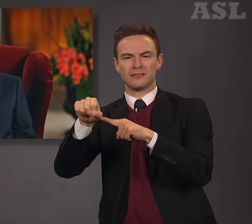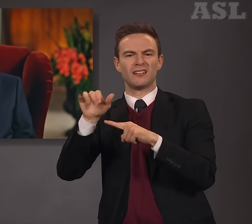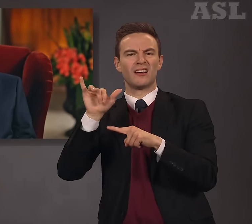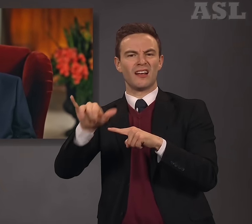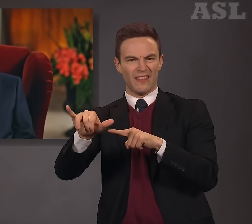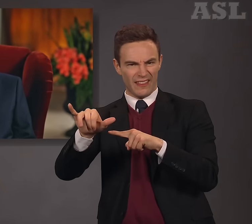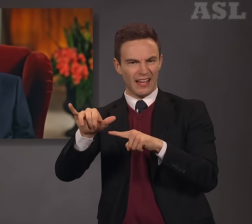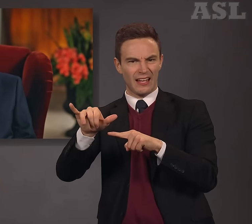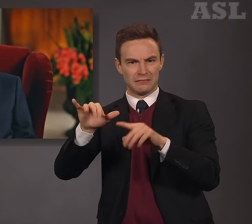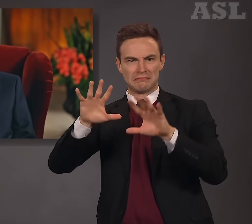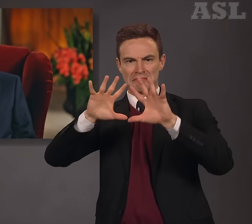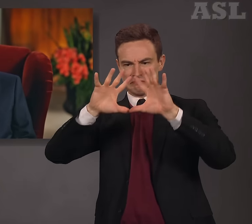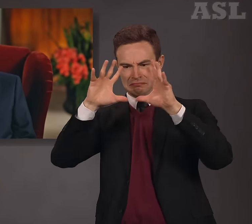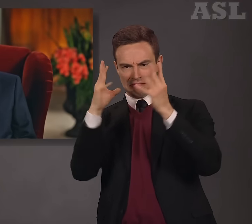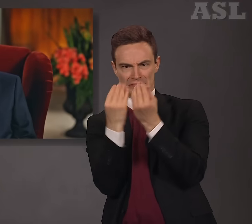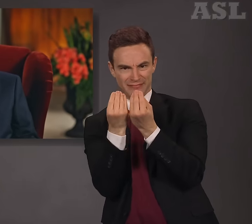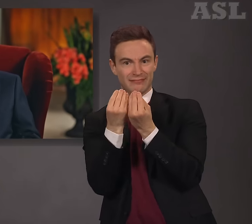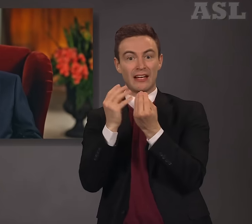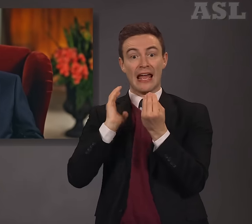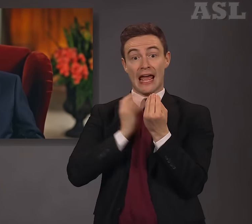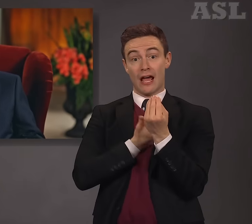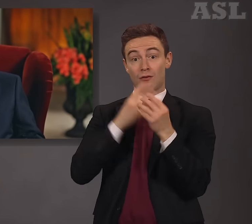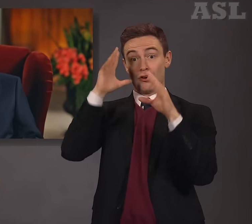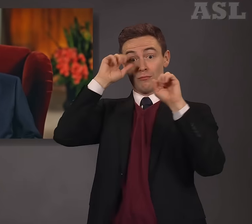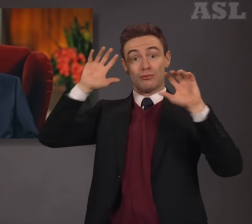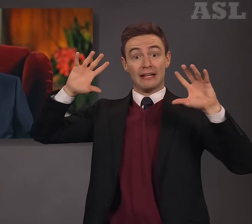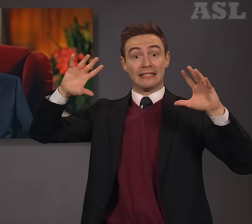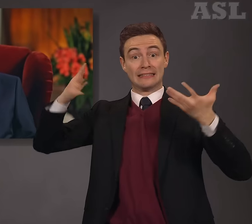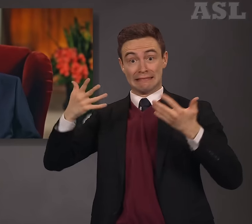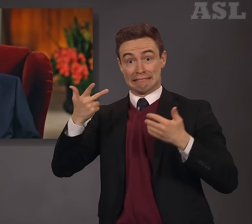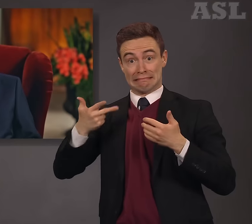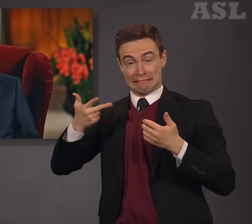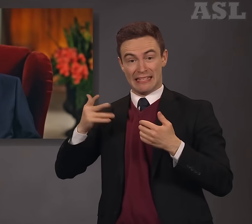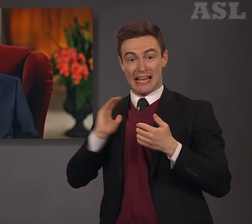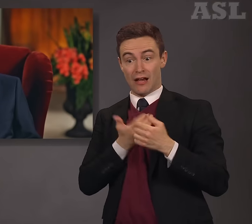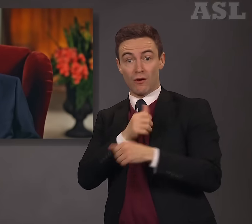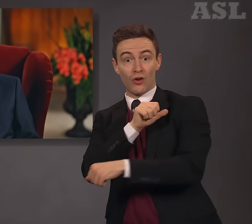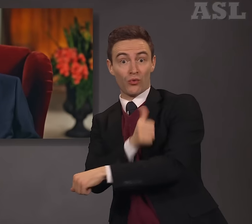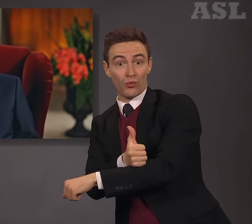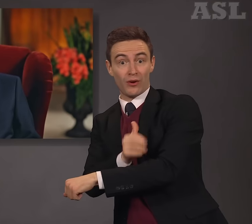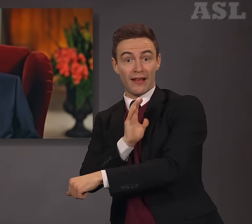Priesthood keys constitute the authority and power of presidency.